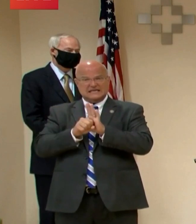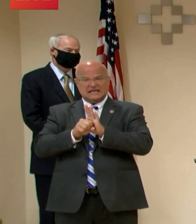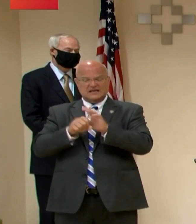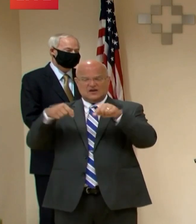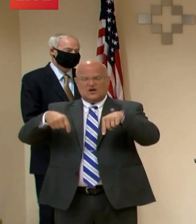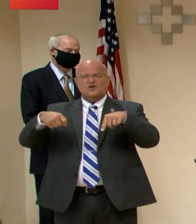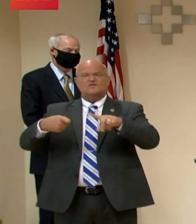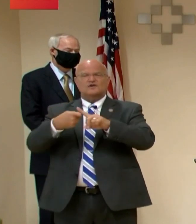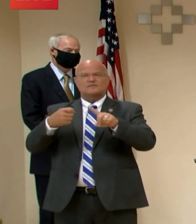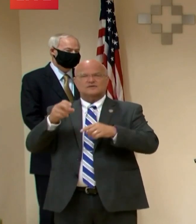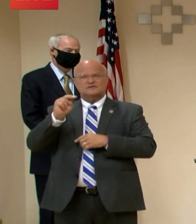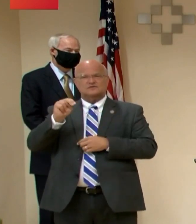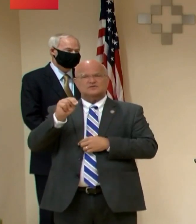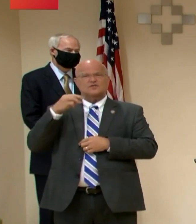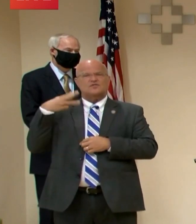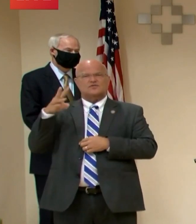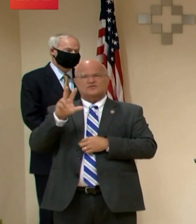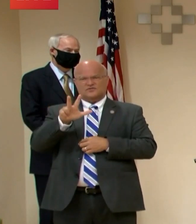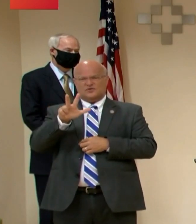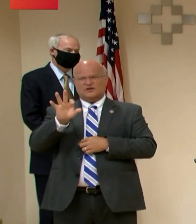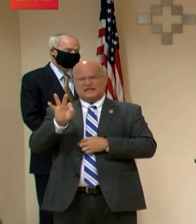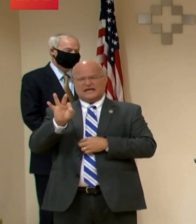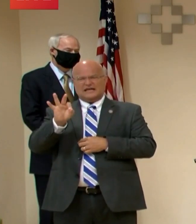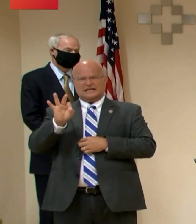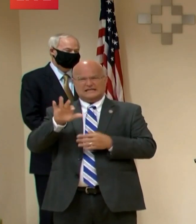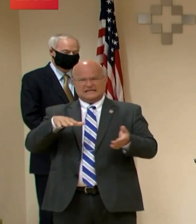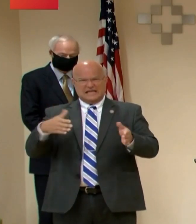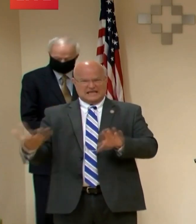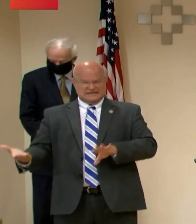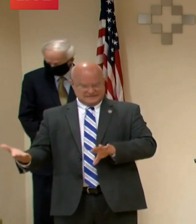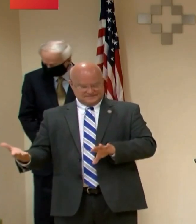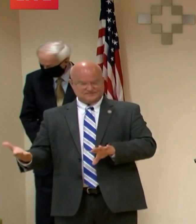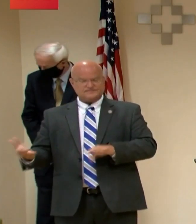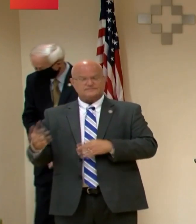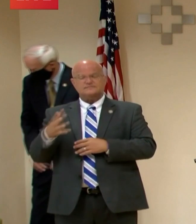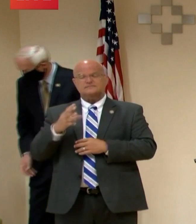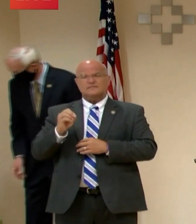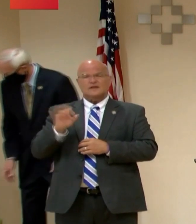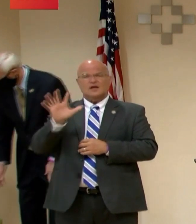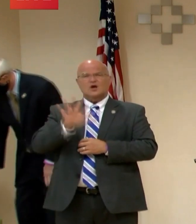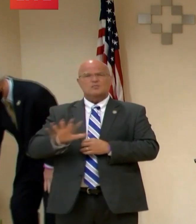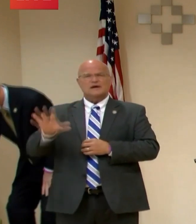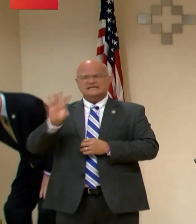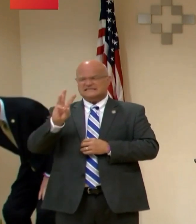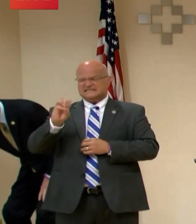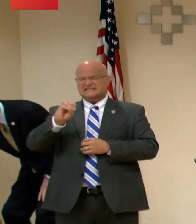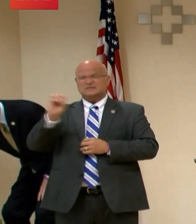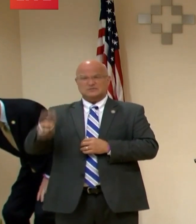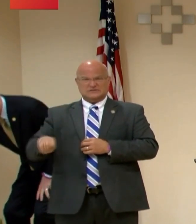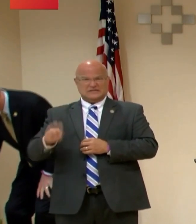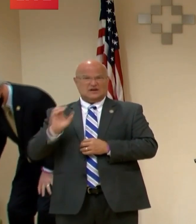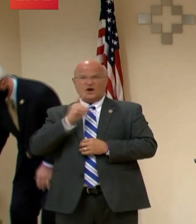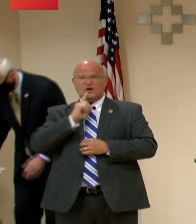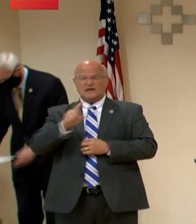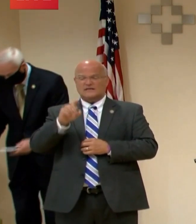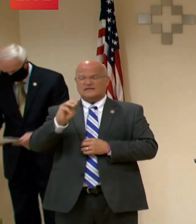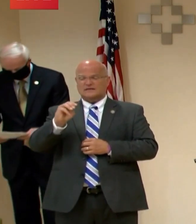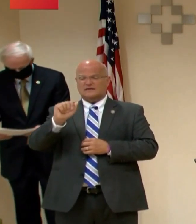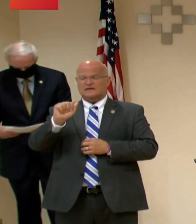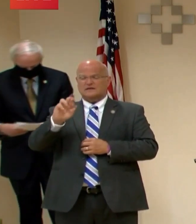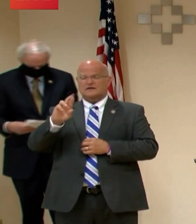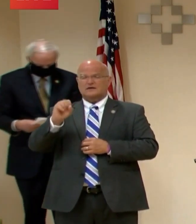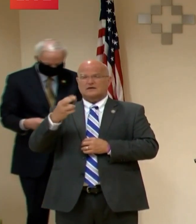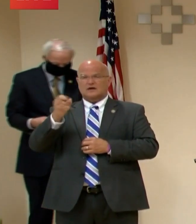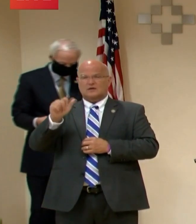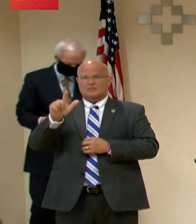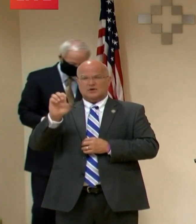from this county, 39 deaths. And approximately 60% are in the Marshallese